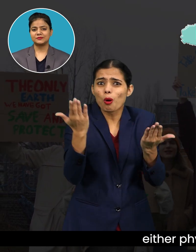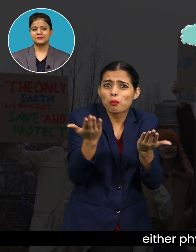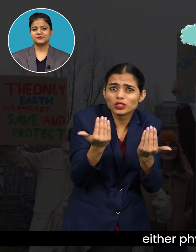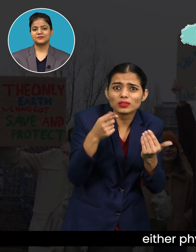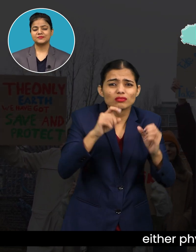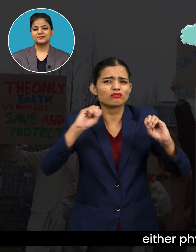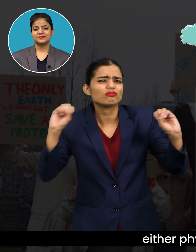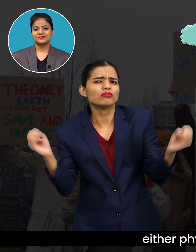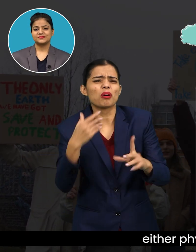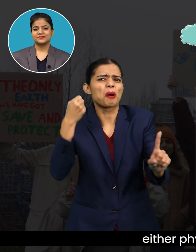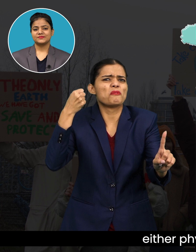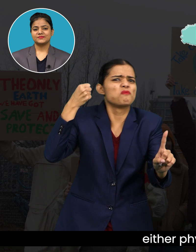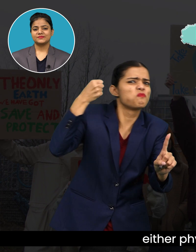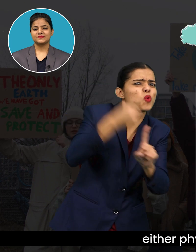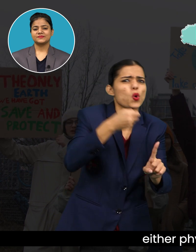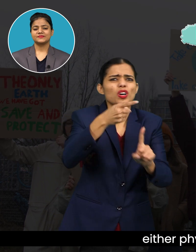emotionally.